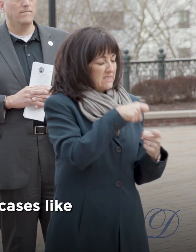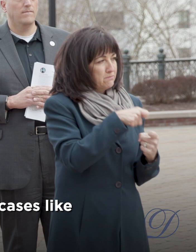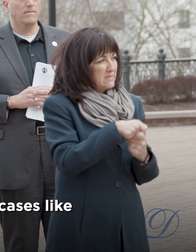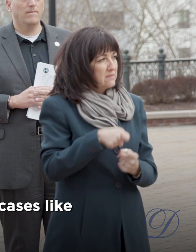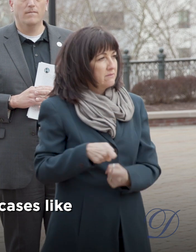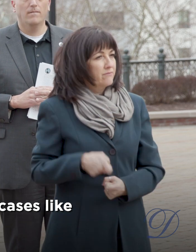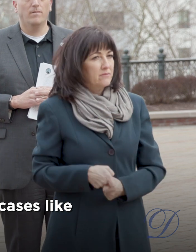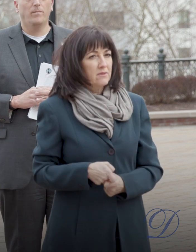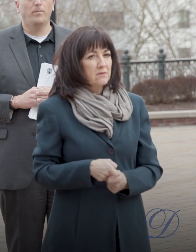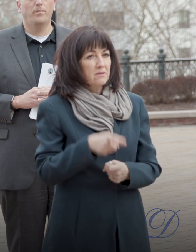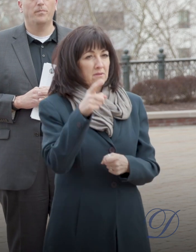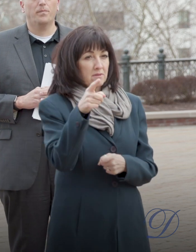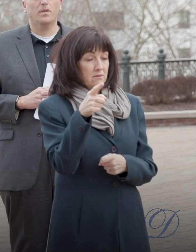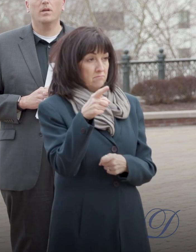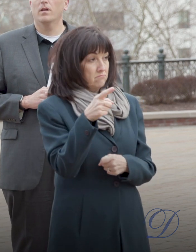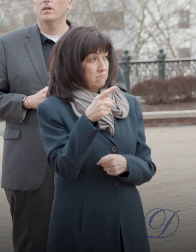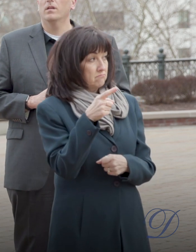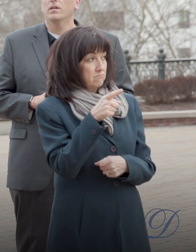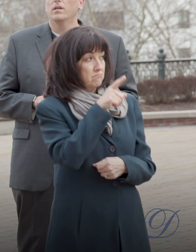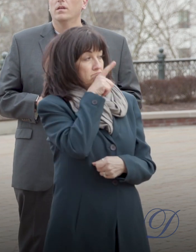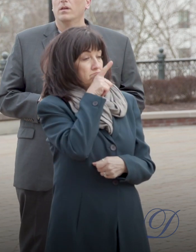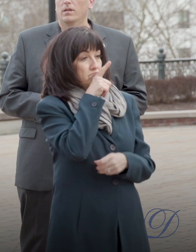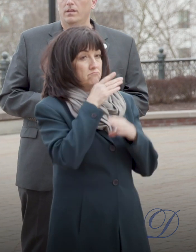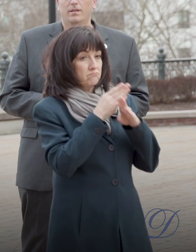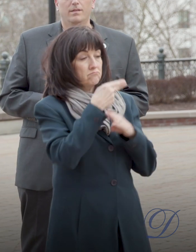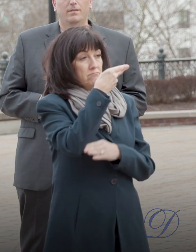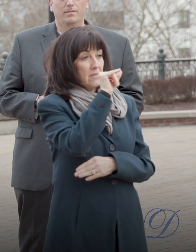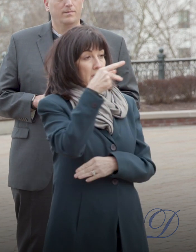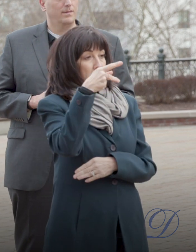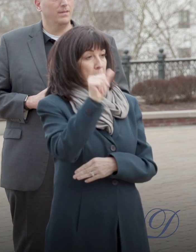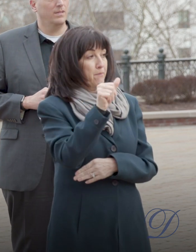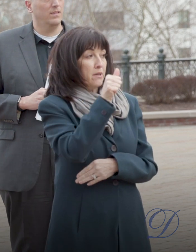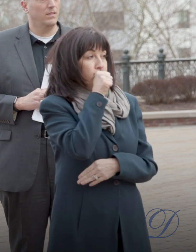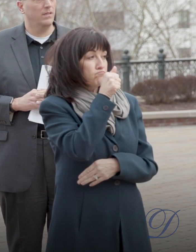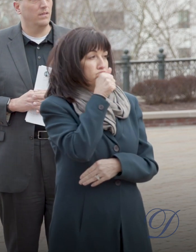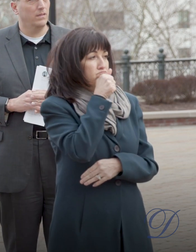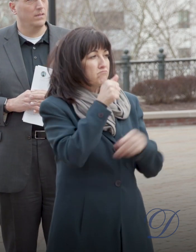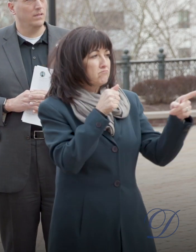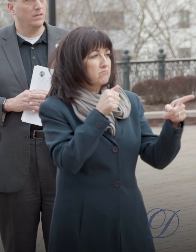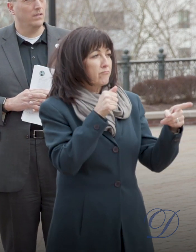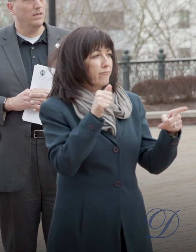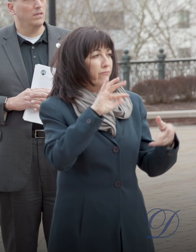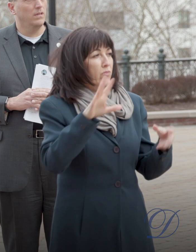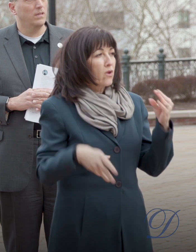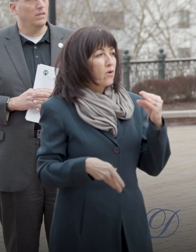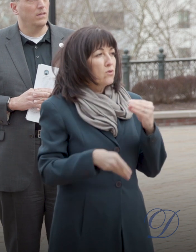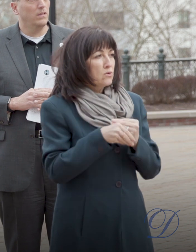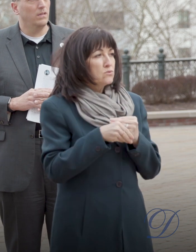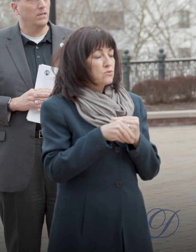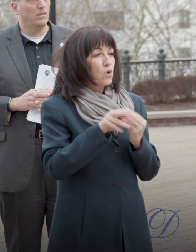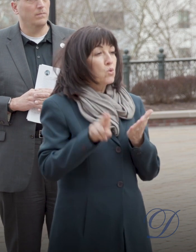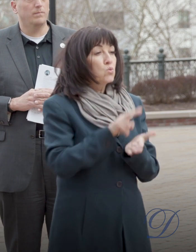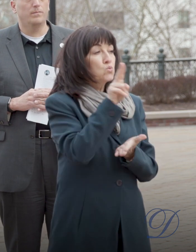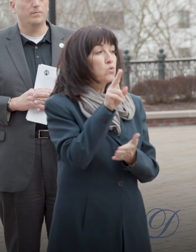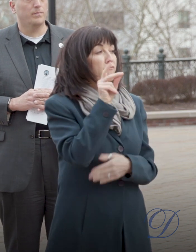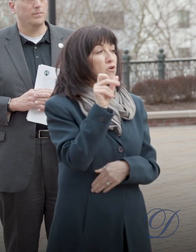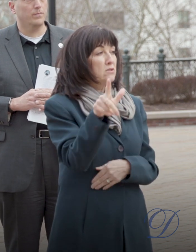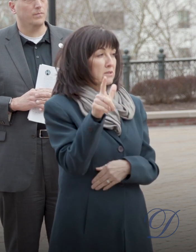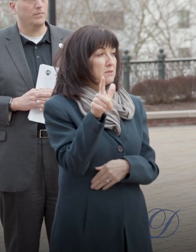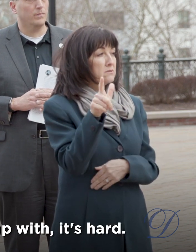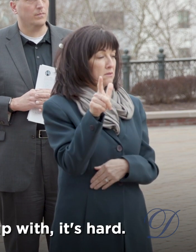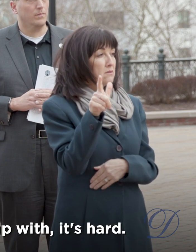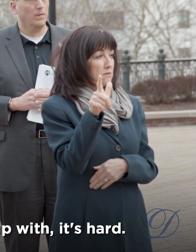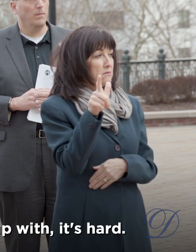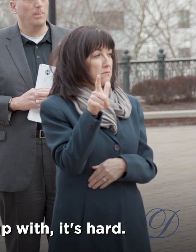but Is that because of HIPAA? yes, in How part. how many cases you associated with UD now? That's either